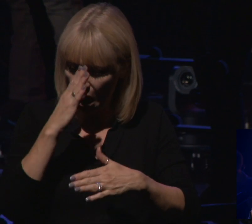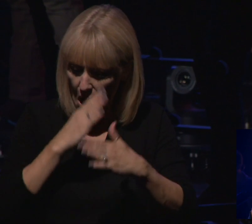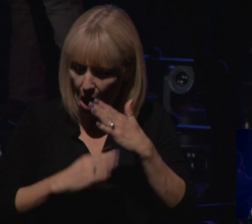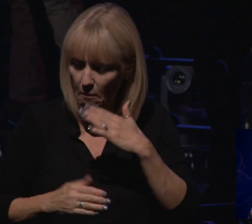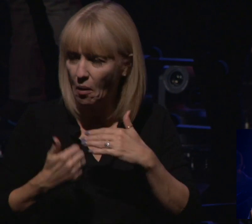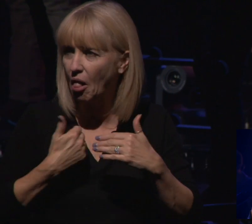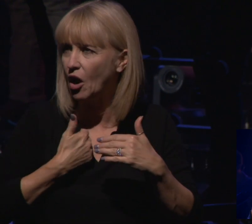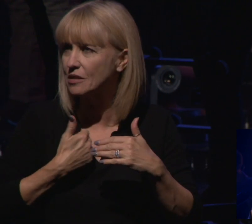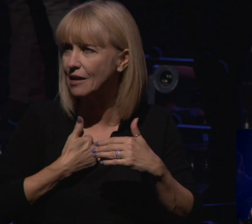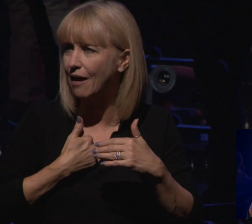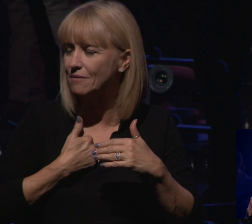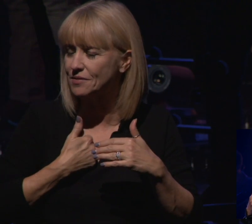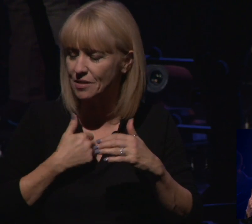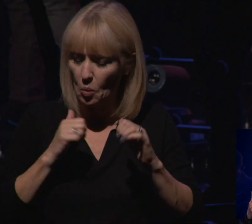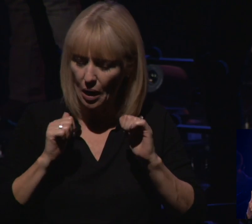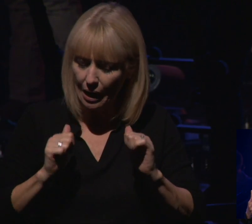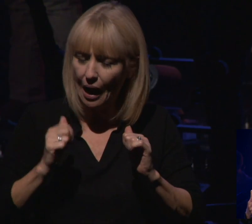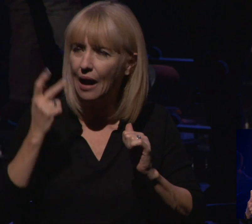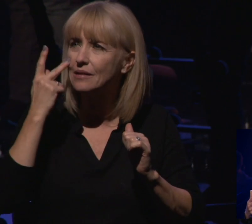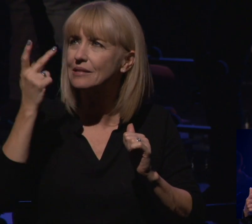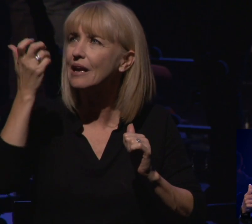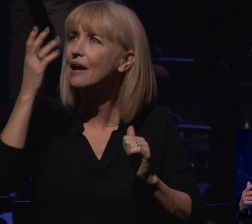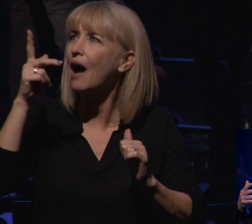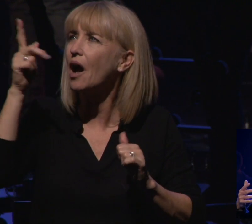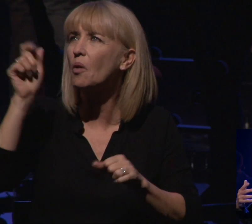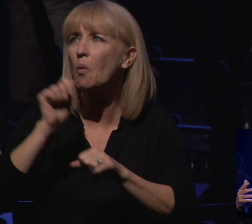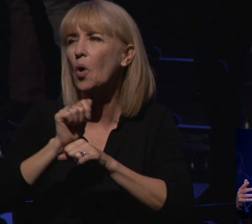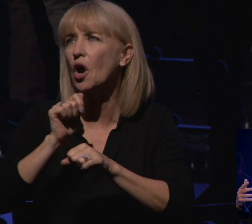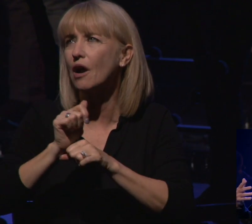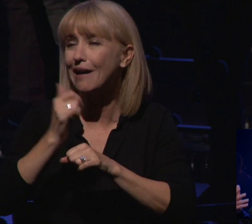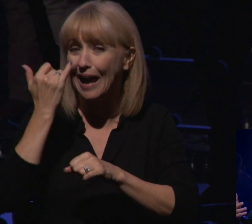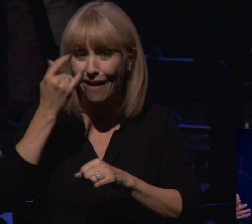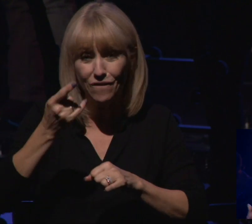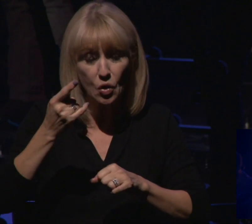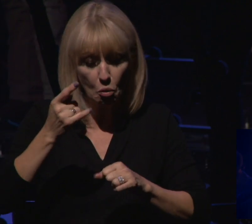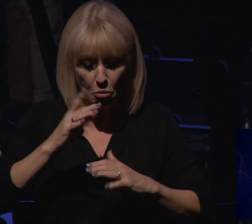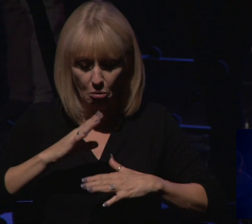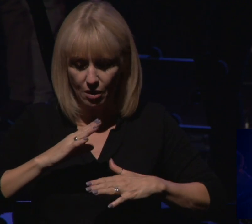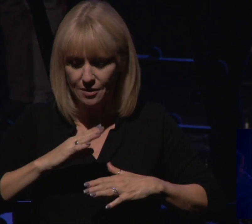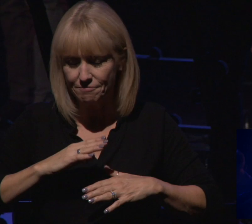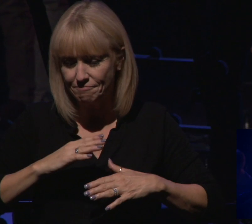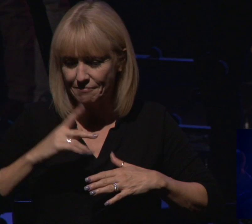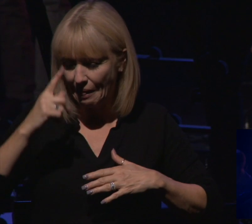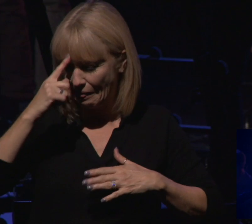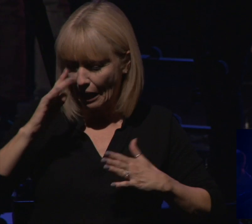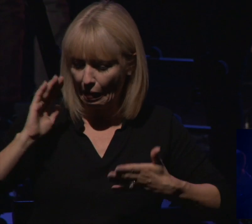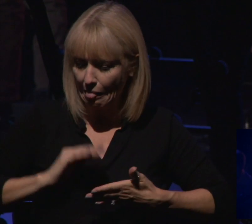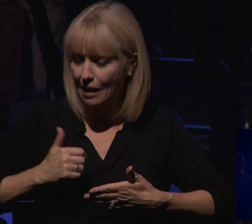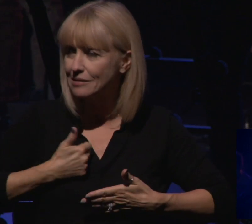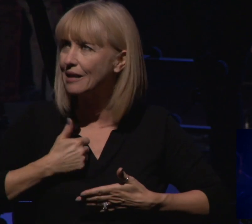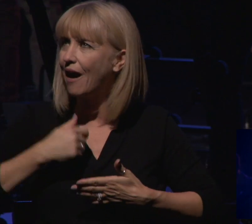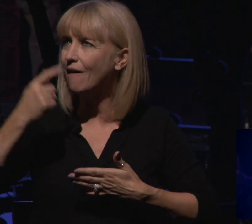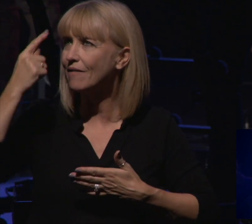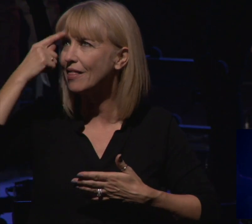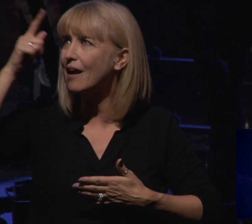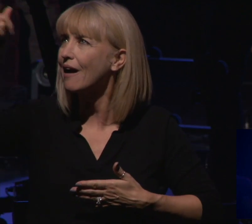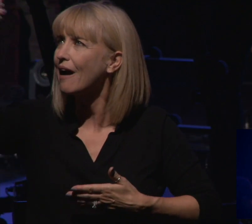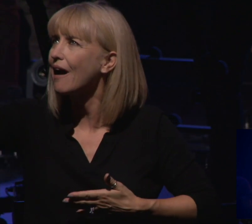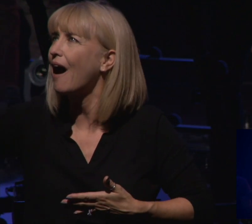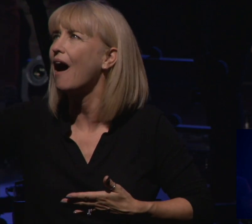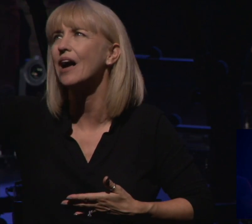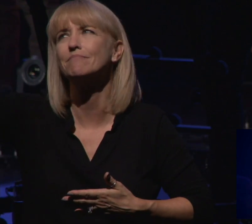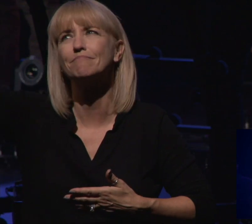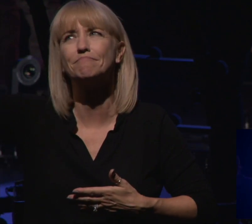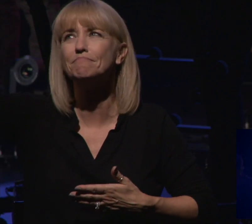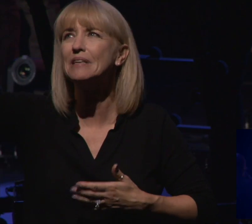the hardest, when we humble ourselves before him, we can see God work in incredible ways. And you know, God's the one doing